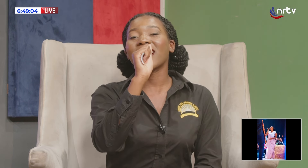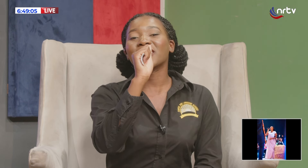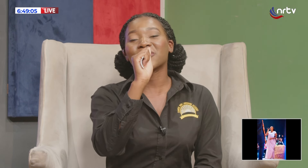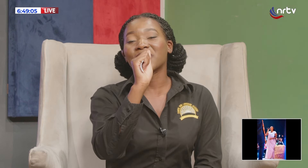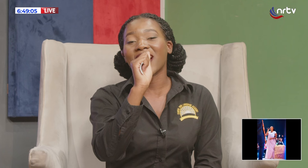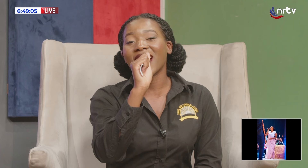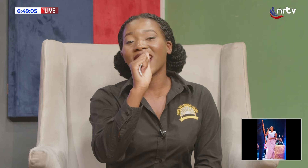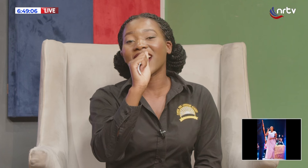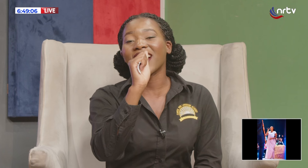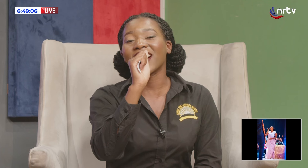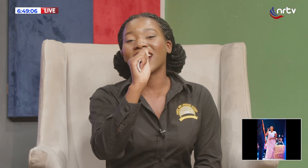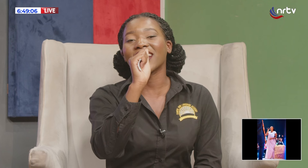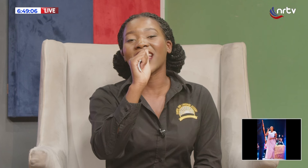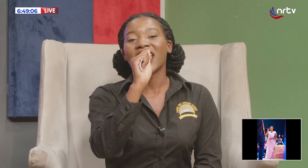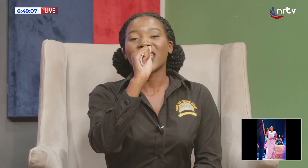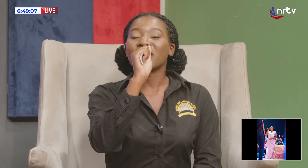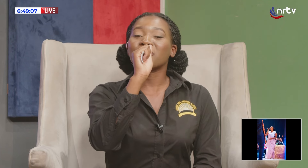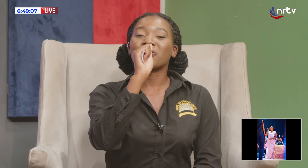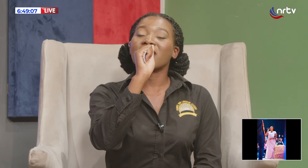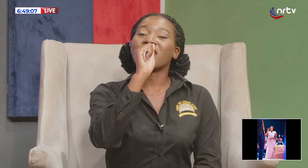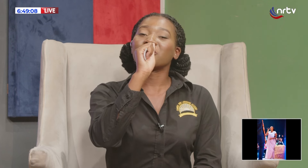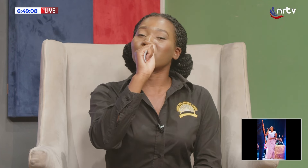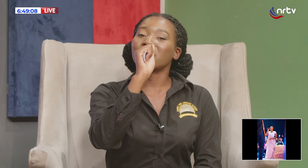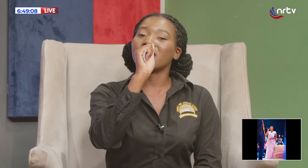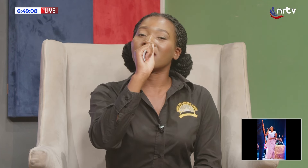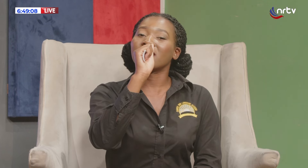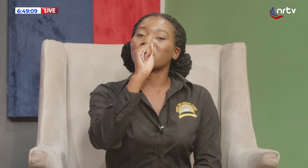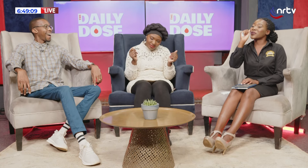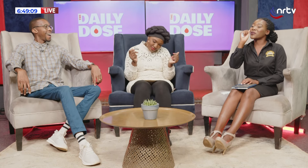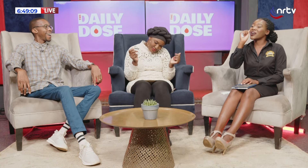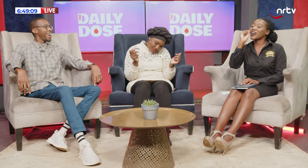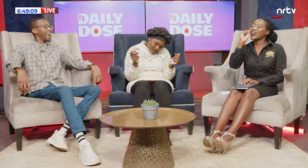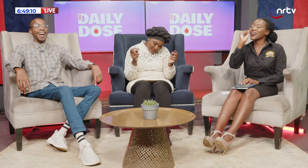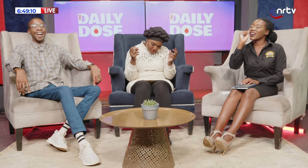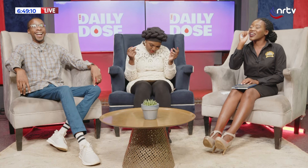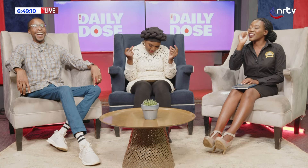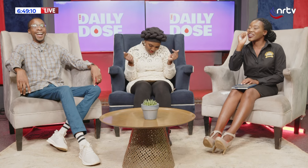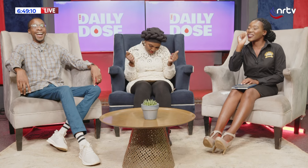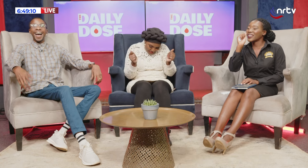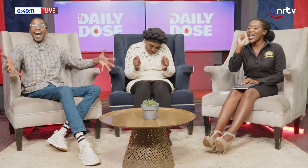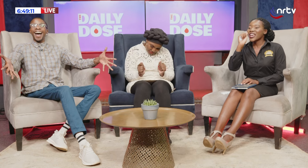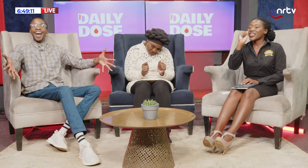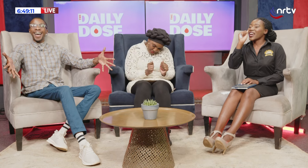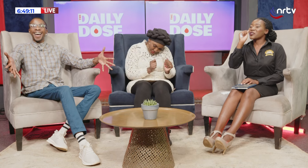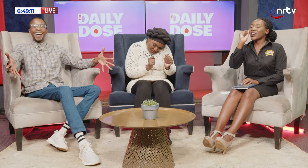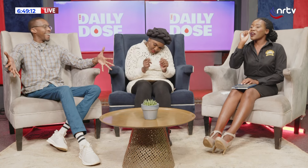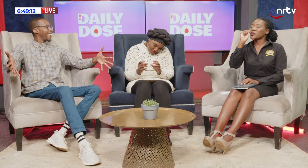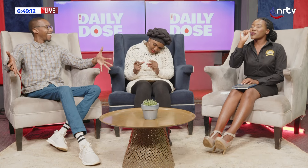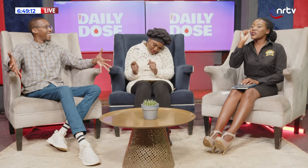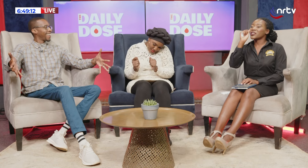to hide. In your heart you ask, but why? Can you help me, will you help